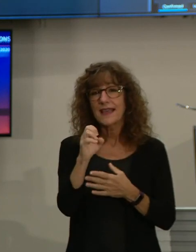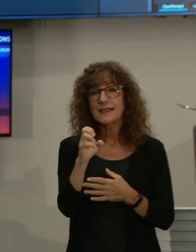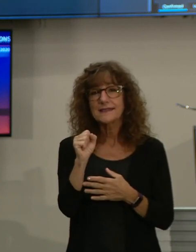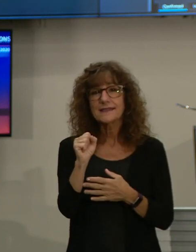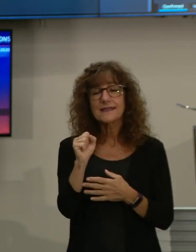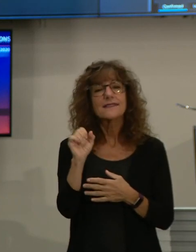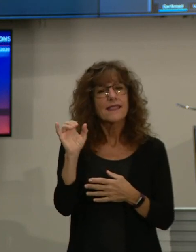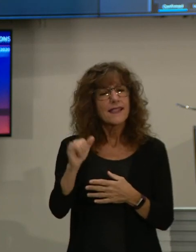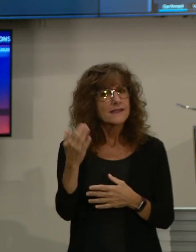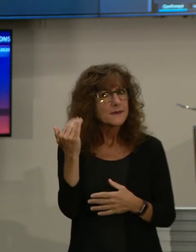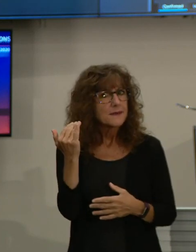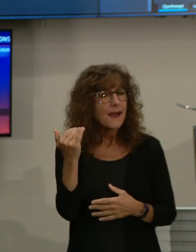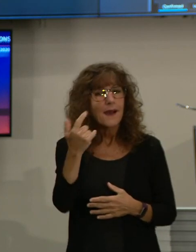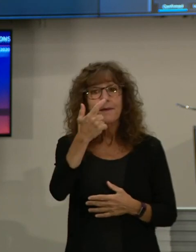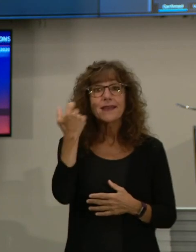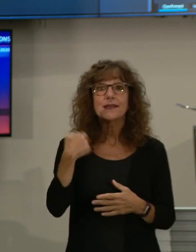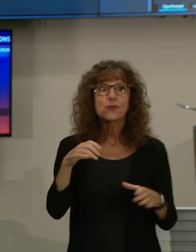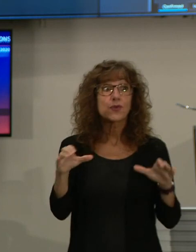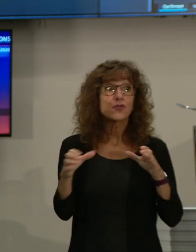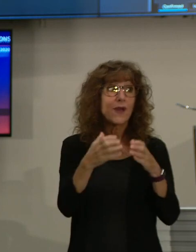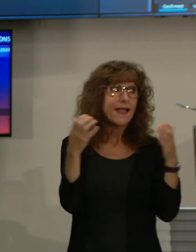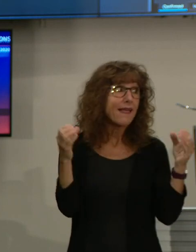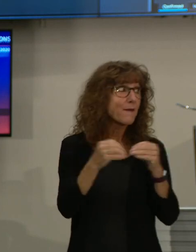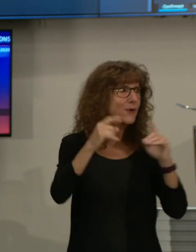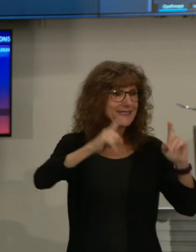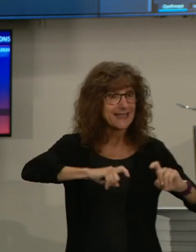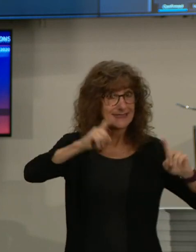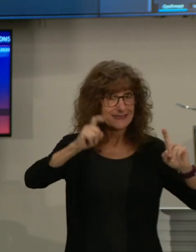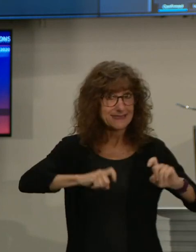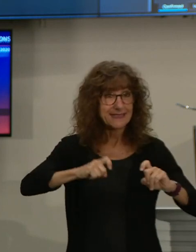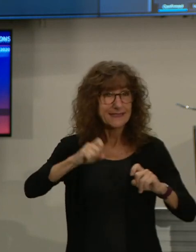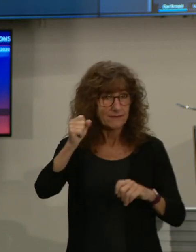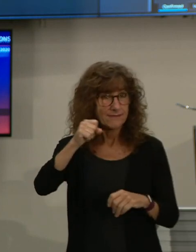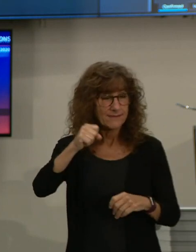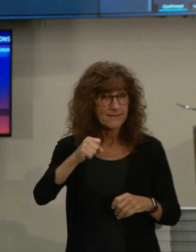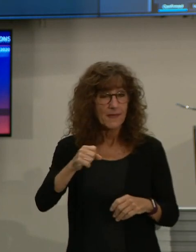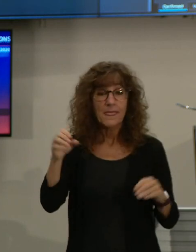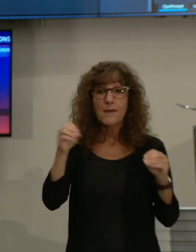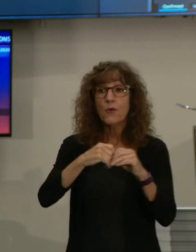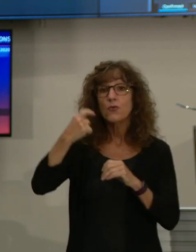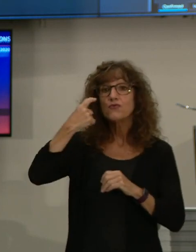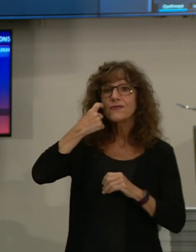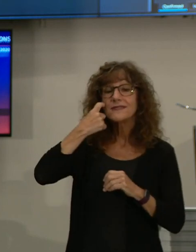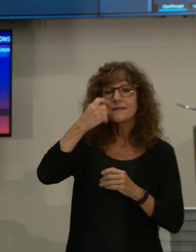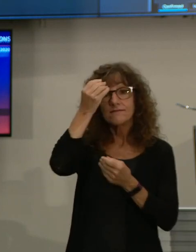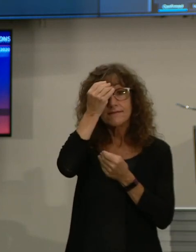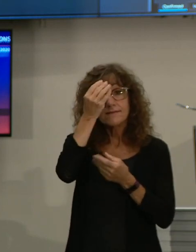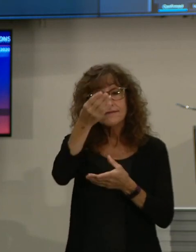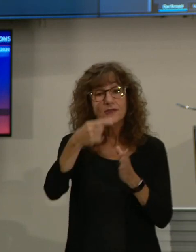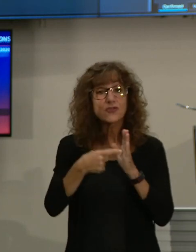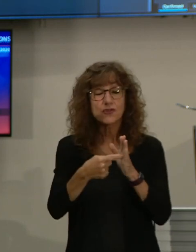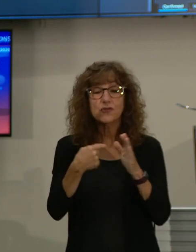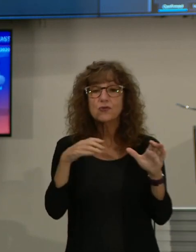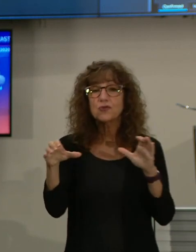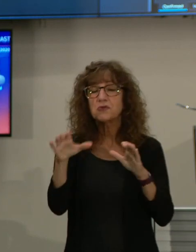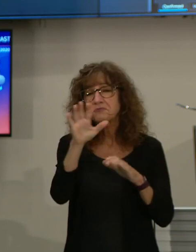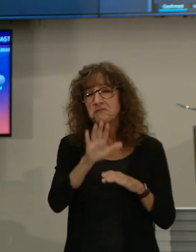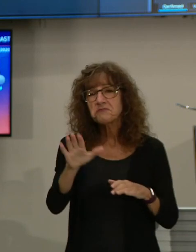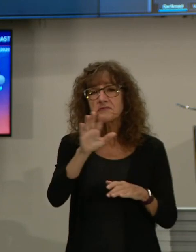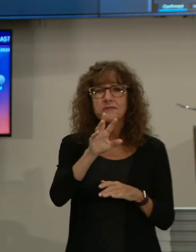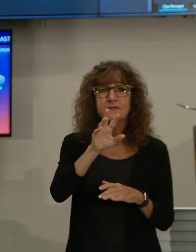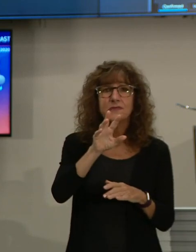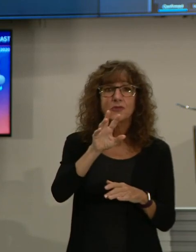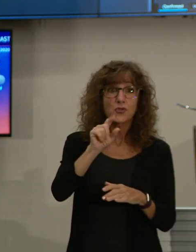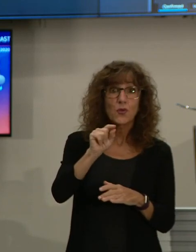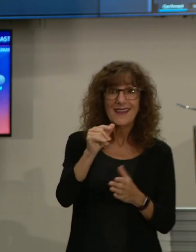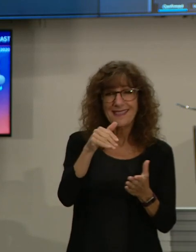is in part due to the fact that we're doing a whole lot more testing. The more recent data show we're doing somewhere around